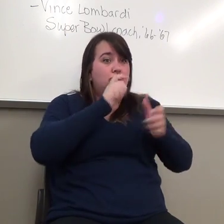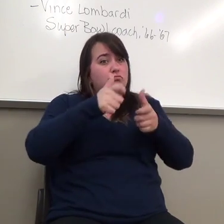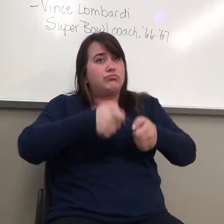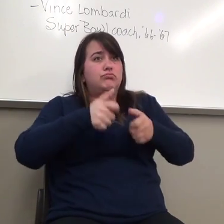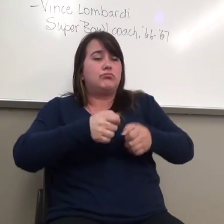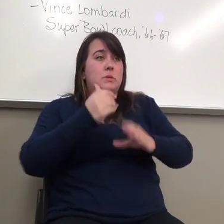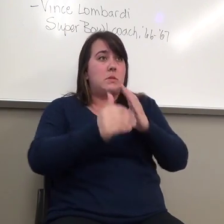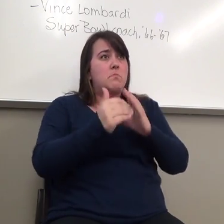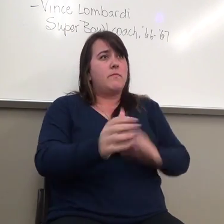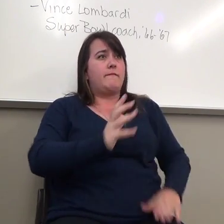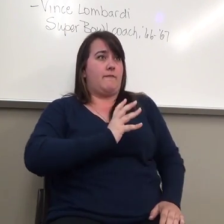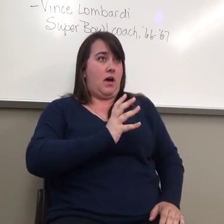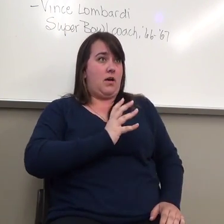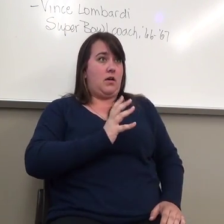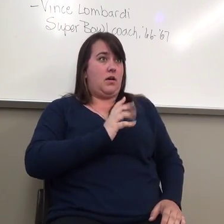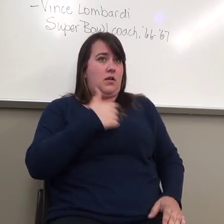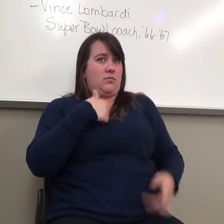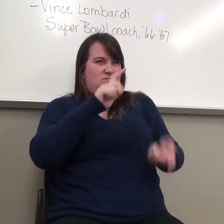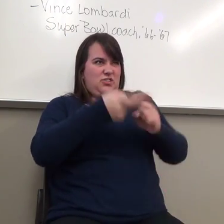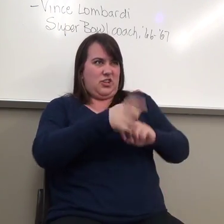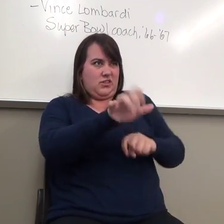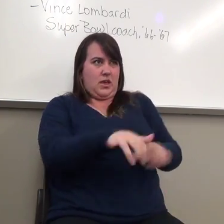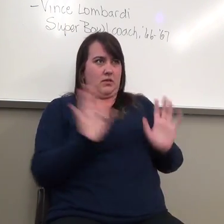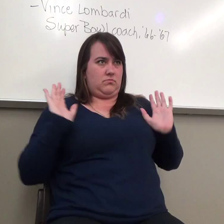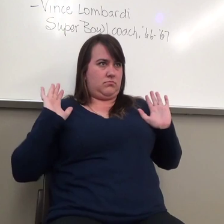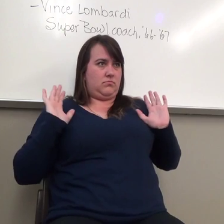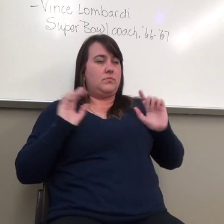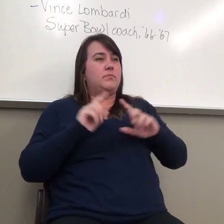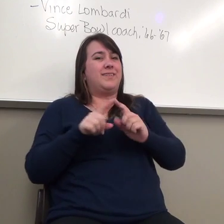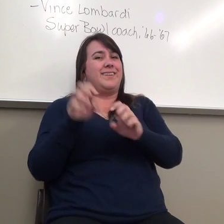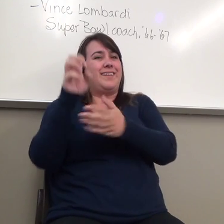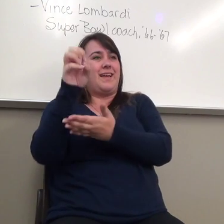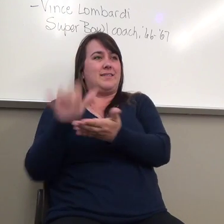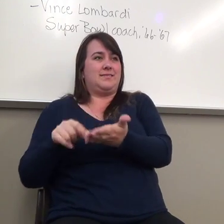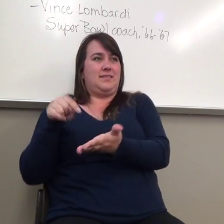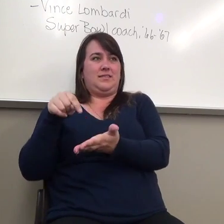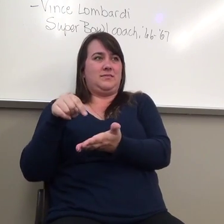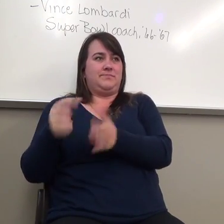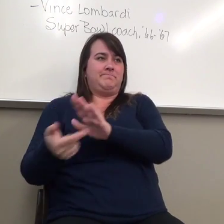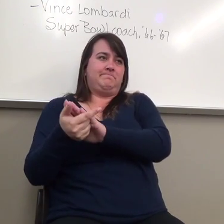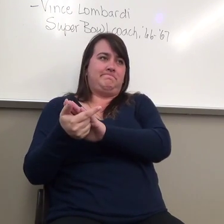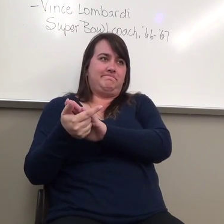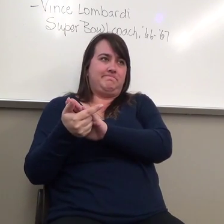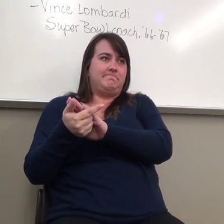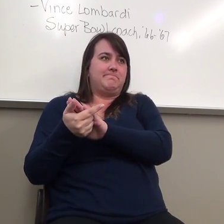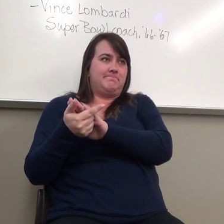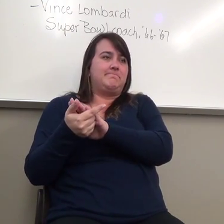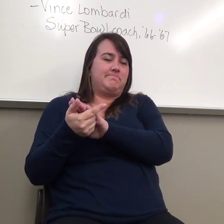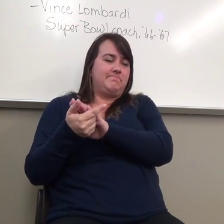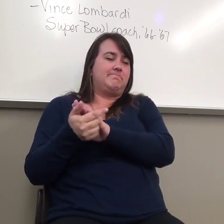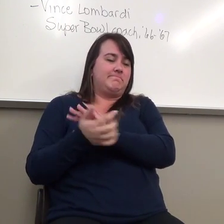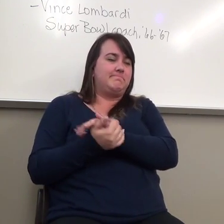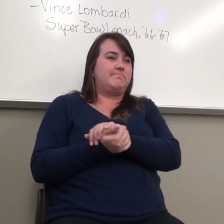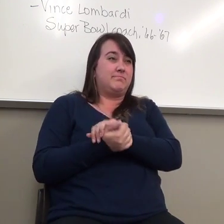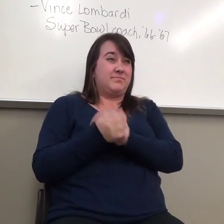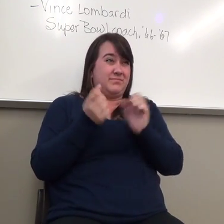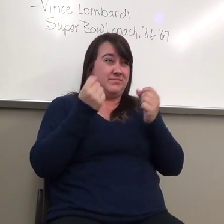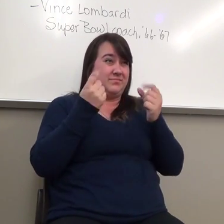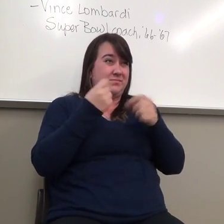change the way you speak, but it's not a word that you can use in academic writing. Does that make sense? So this